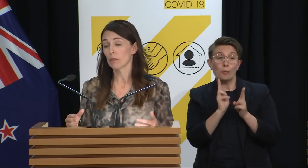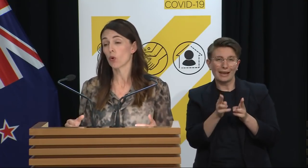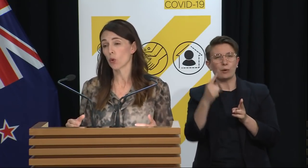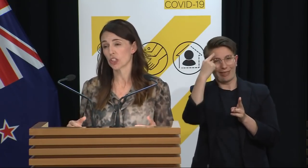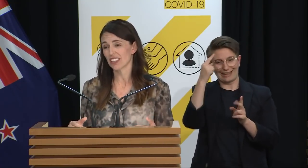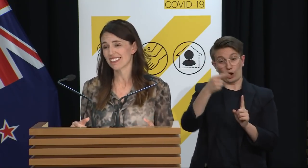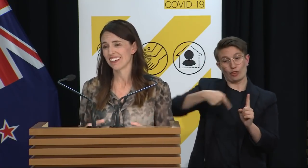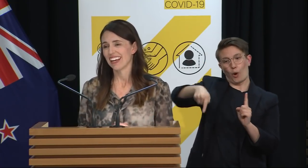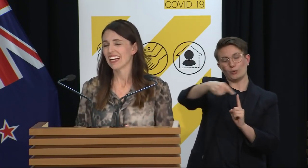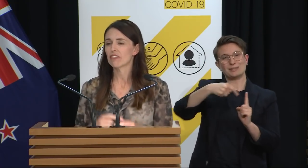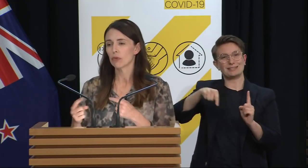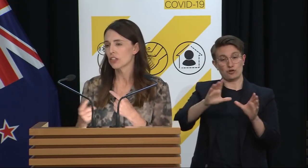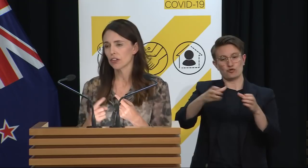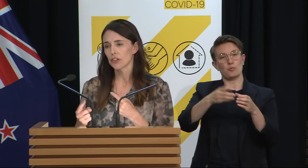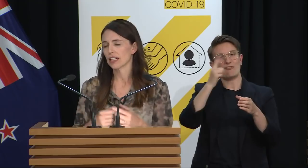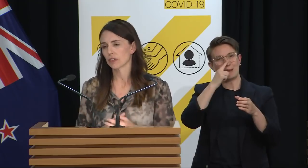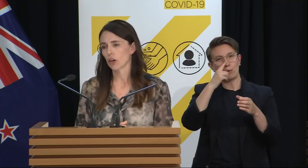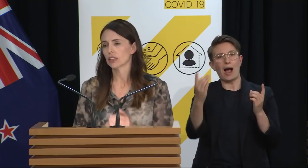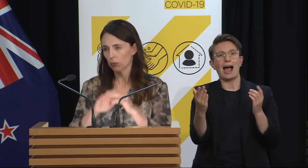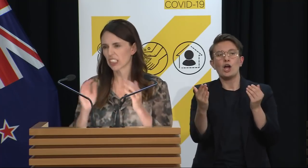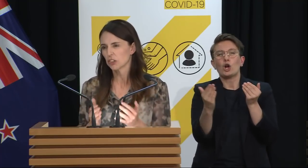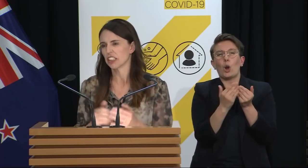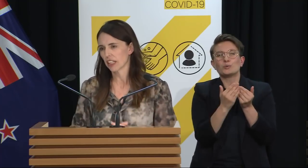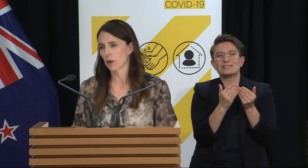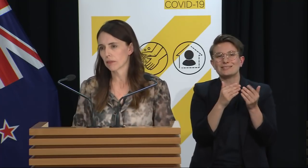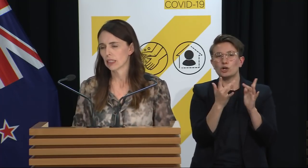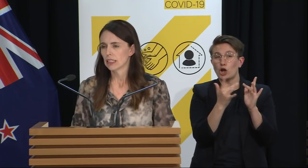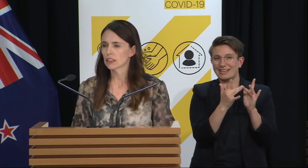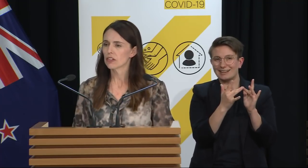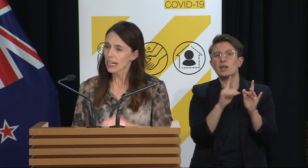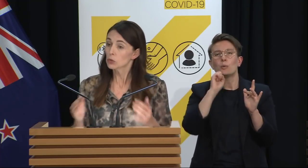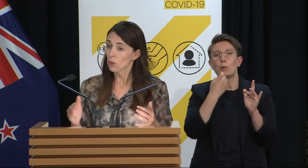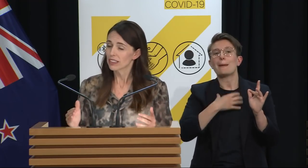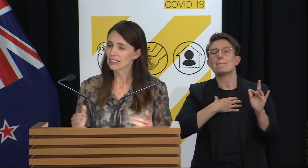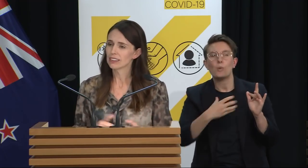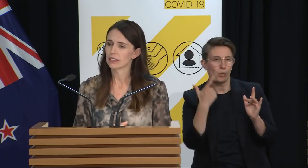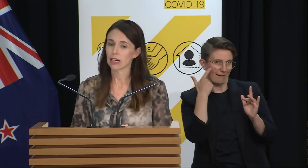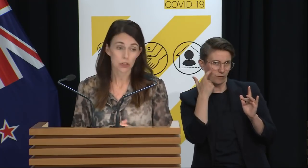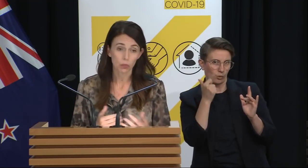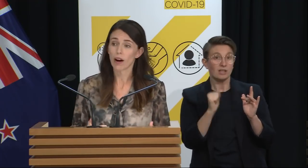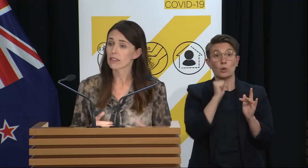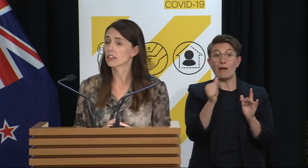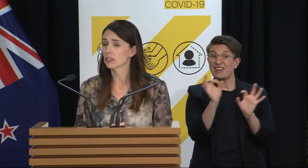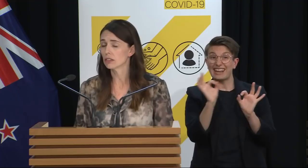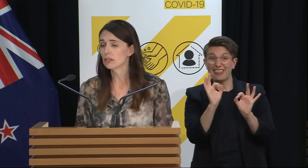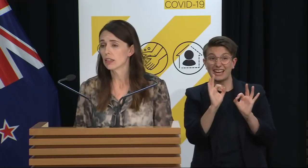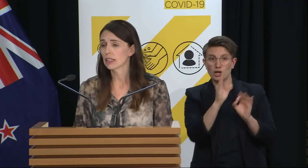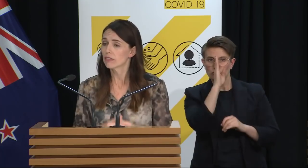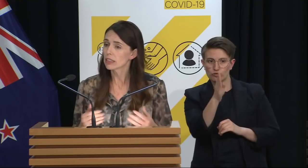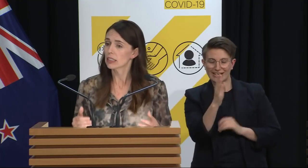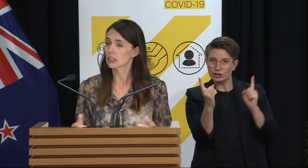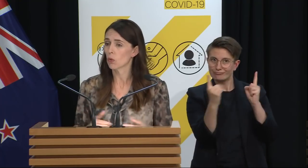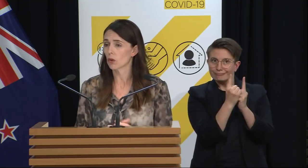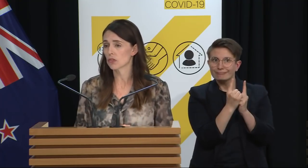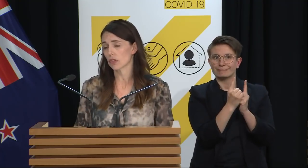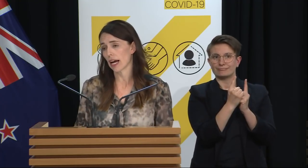We're going to be more cautious. And even if we don't know you had direct contact, we're going to treat you that way. So that's what we did. That was the right thing to do,